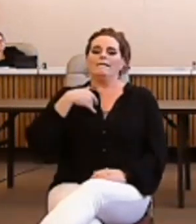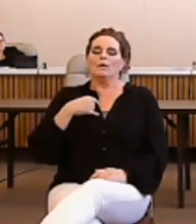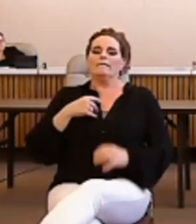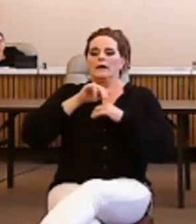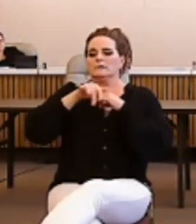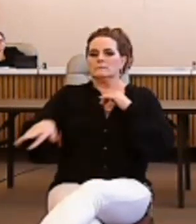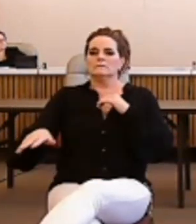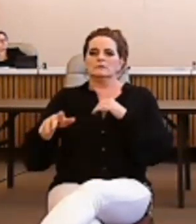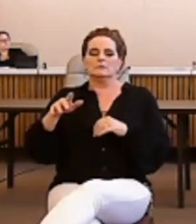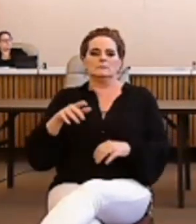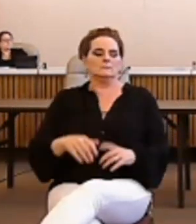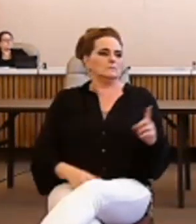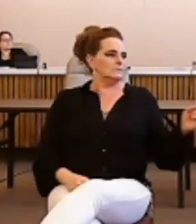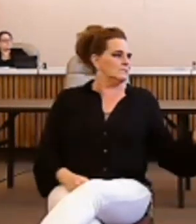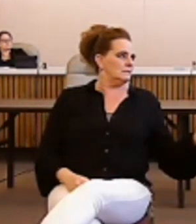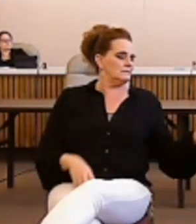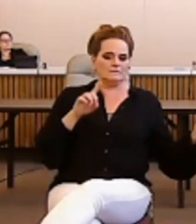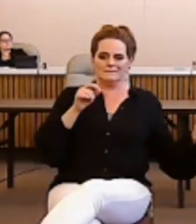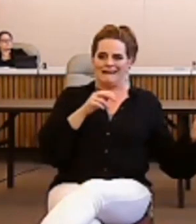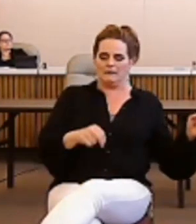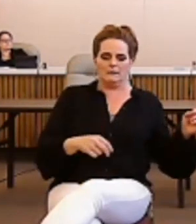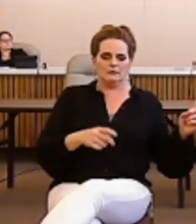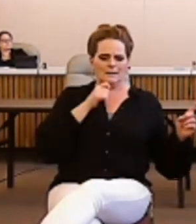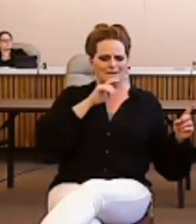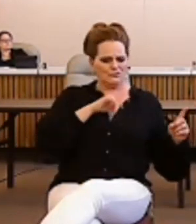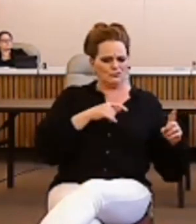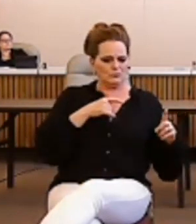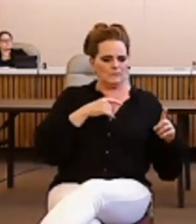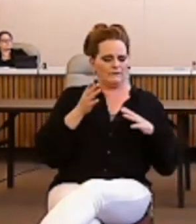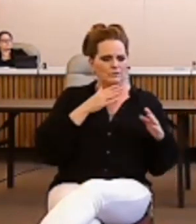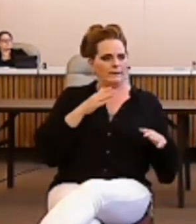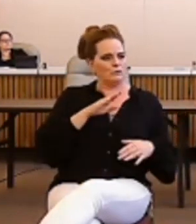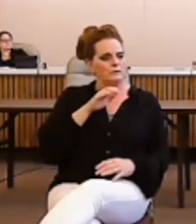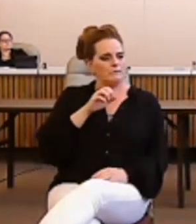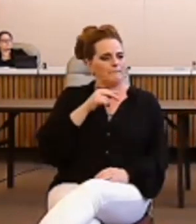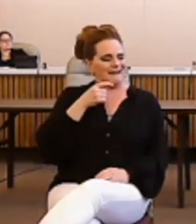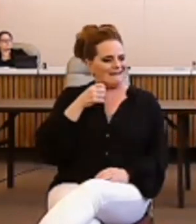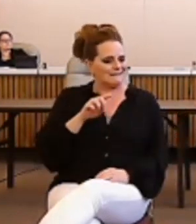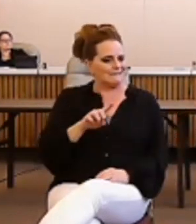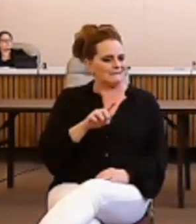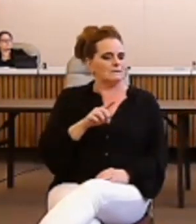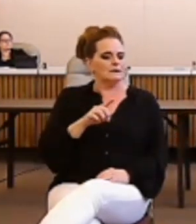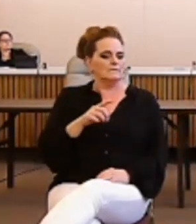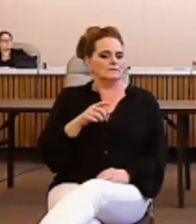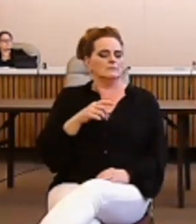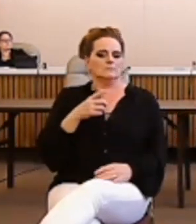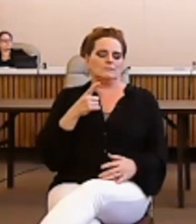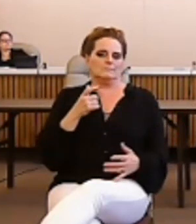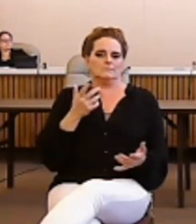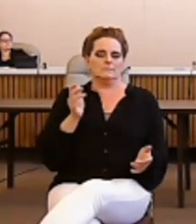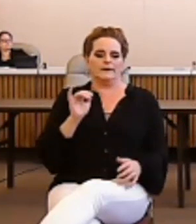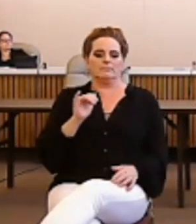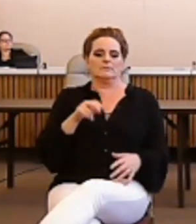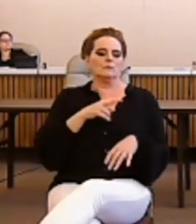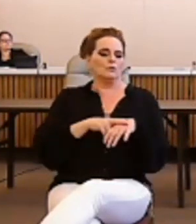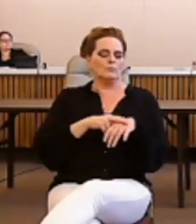Is this, I don't know if this is planned to be bonded in terms of the typical utility bonds we have, or